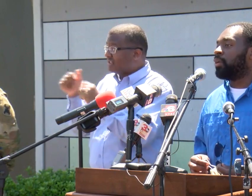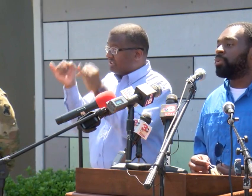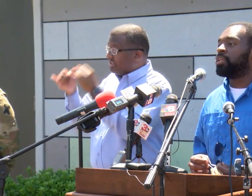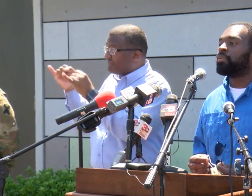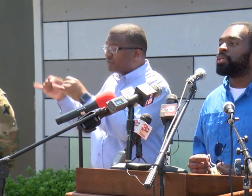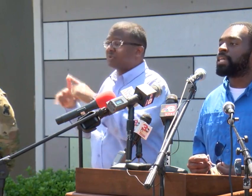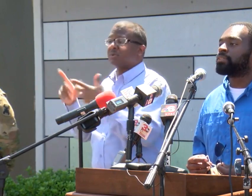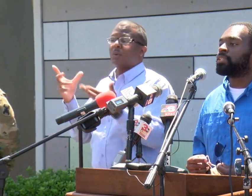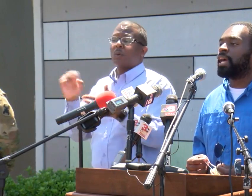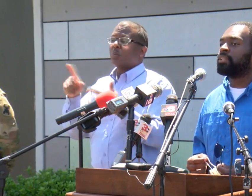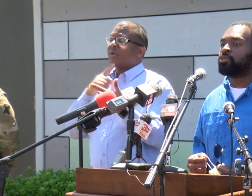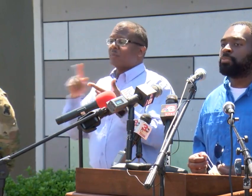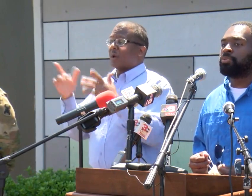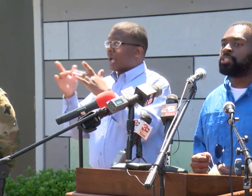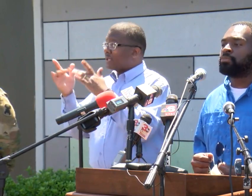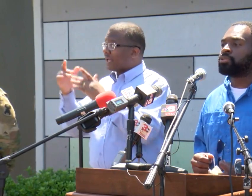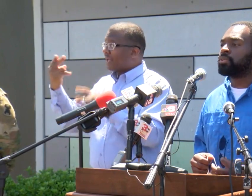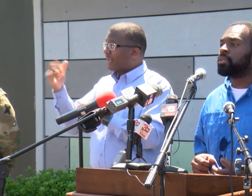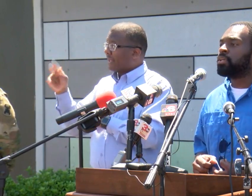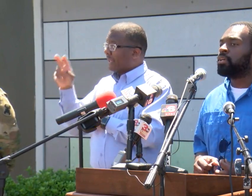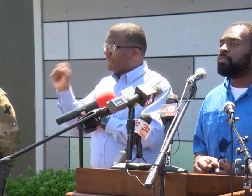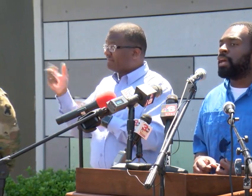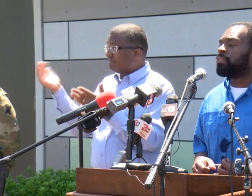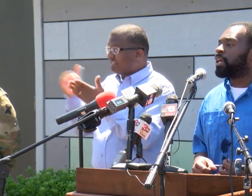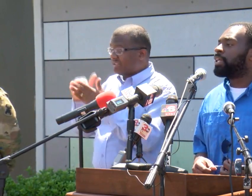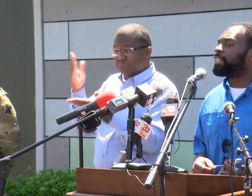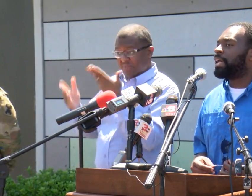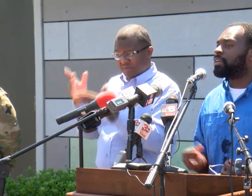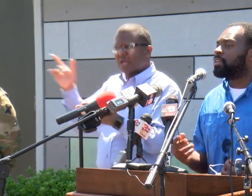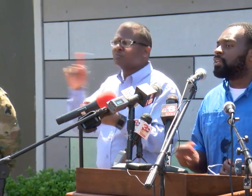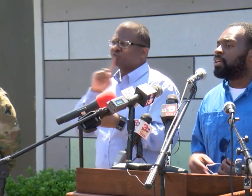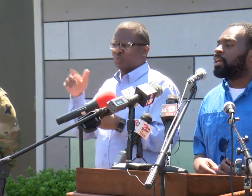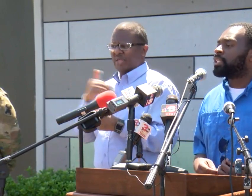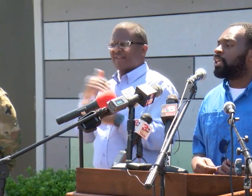individuals. We'll even reach out to the Haynes Corporation. I'm sure we